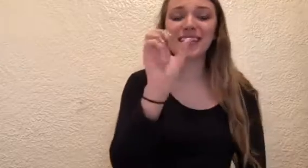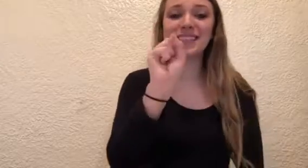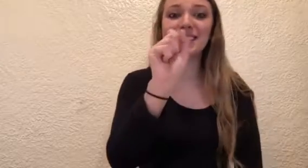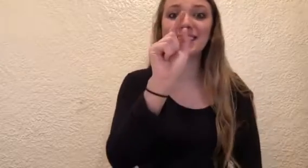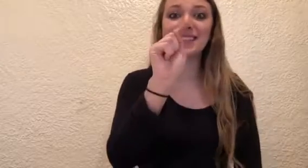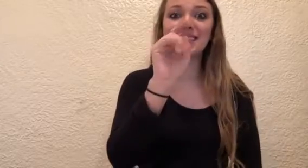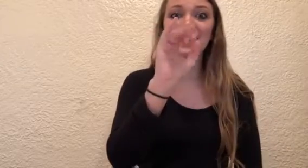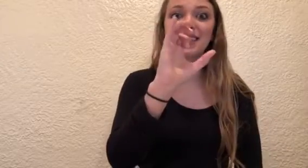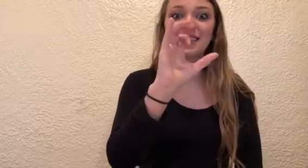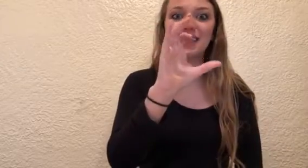end?